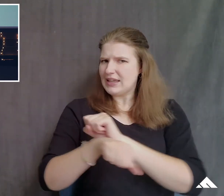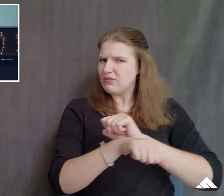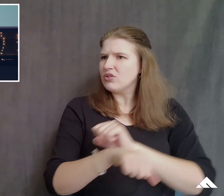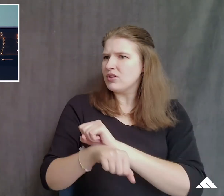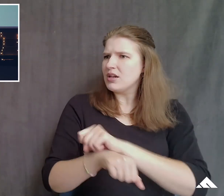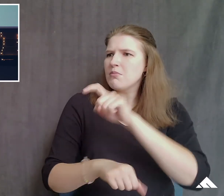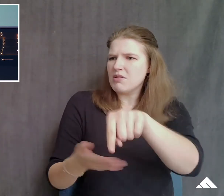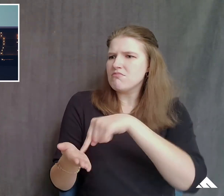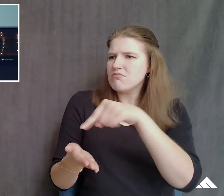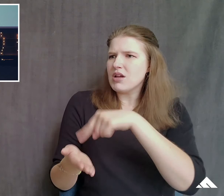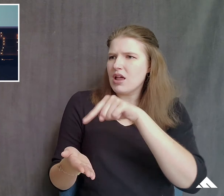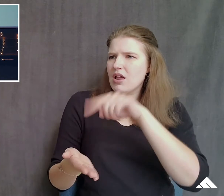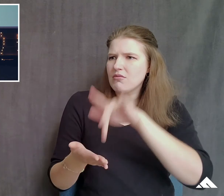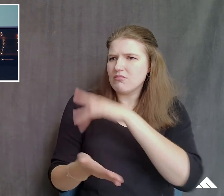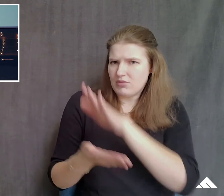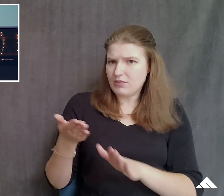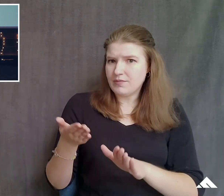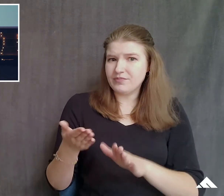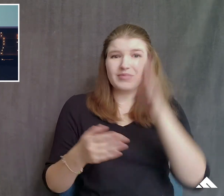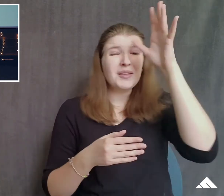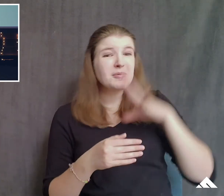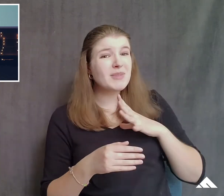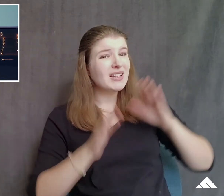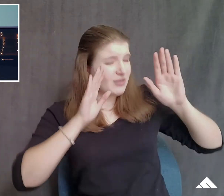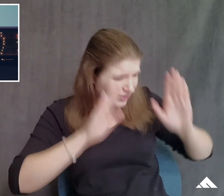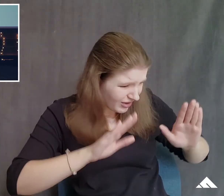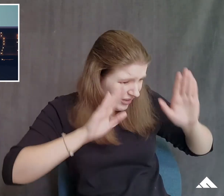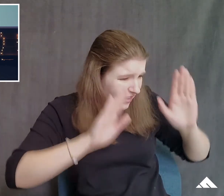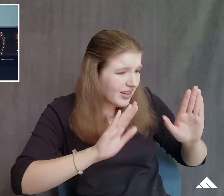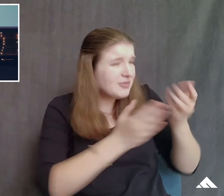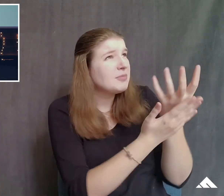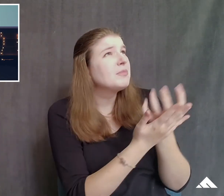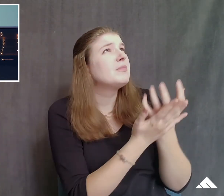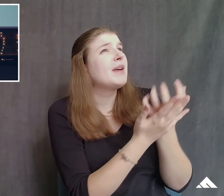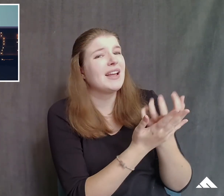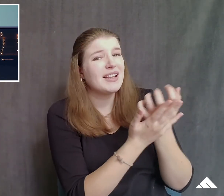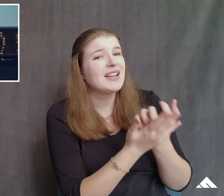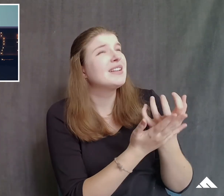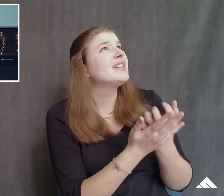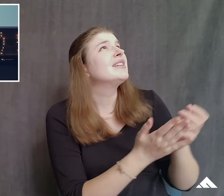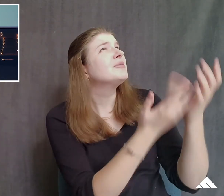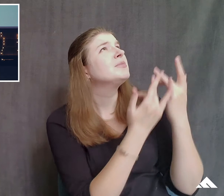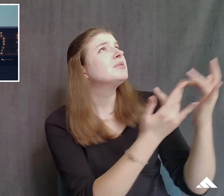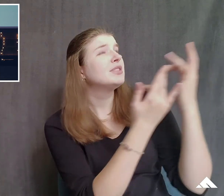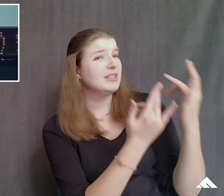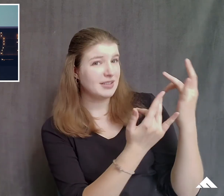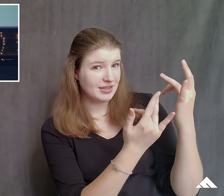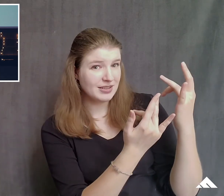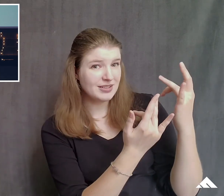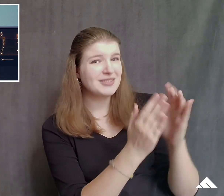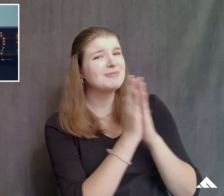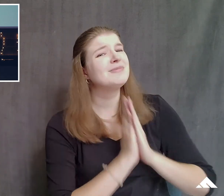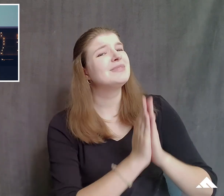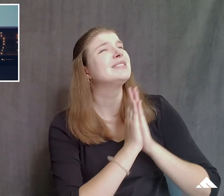debt. Well, the man falls down in his face, right? And he begs for mercy, right?